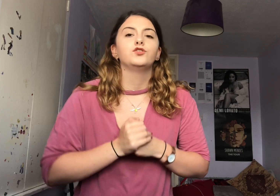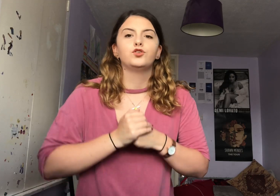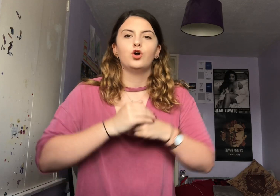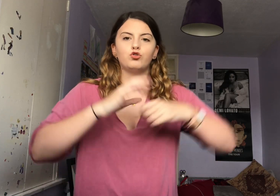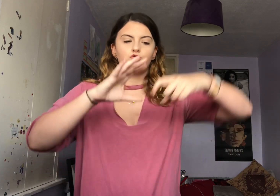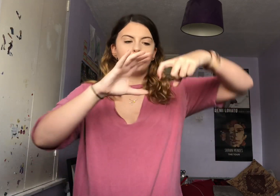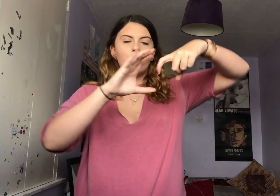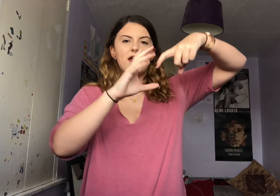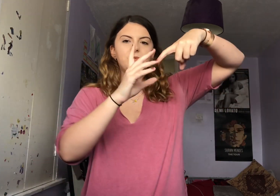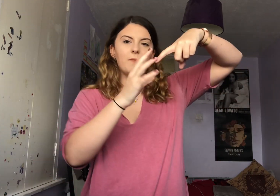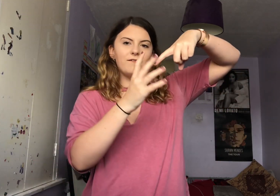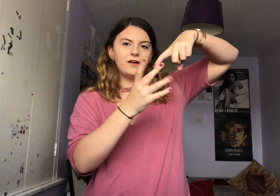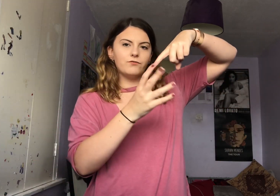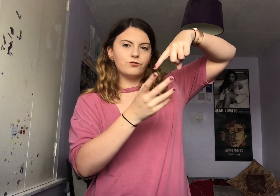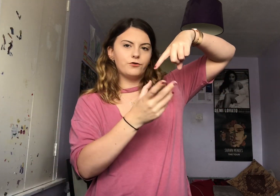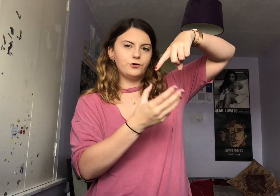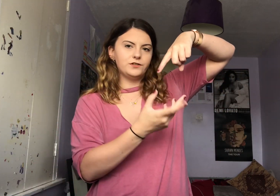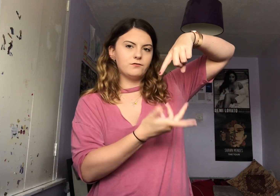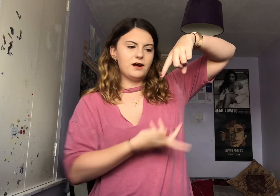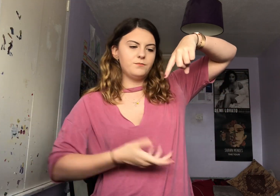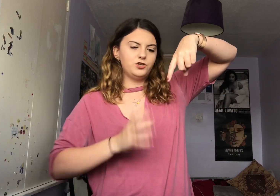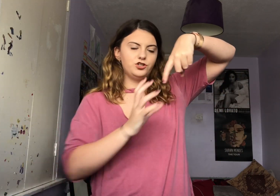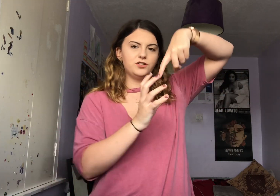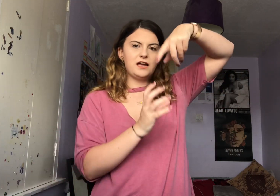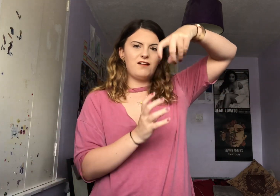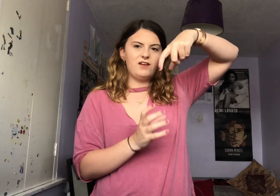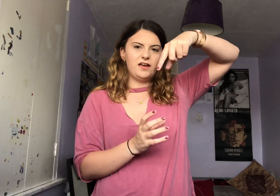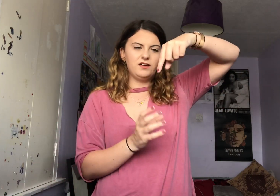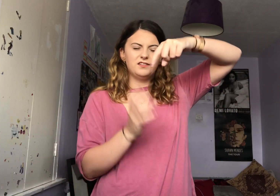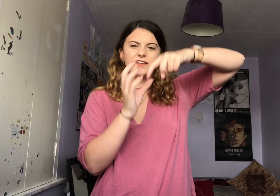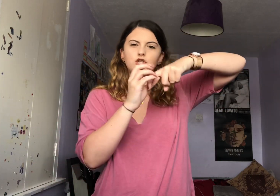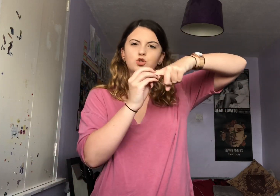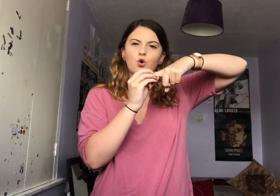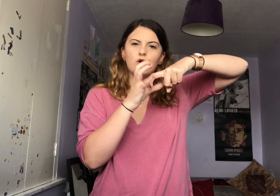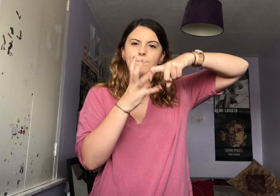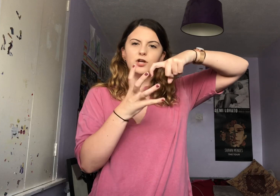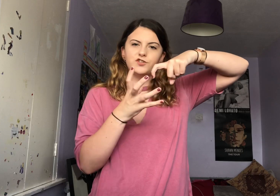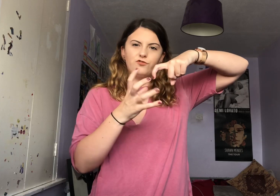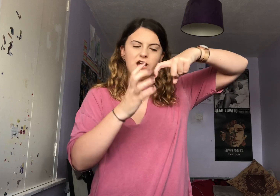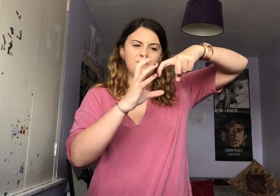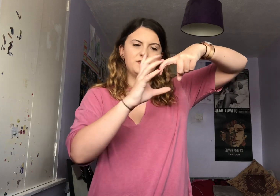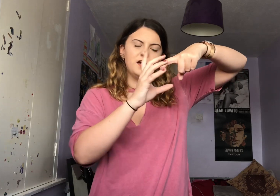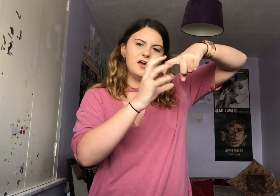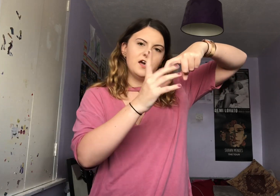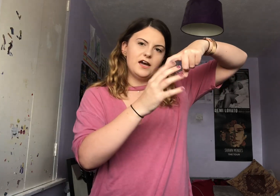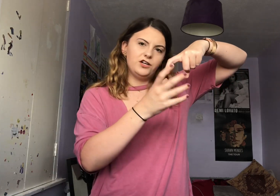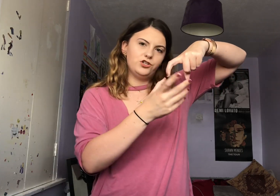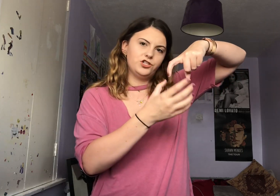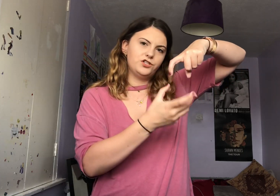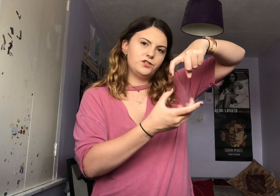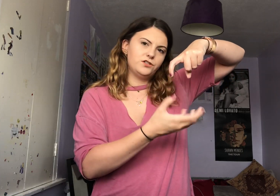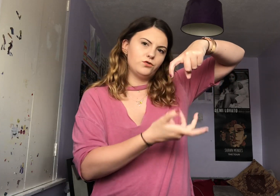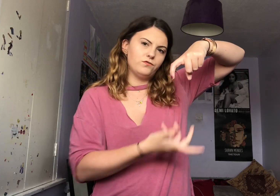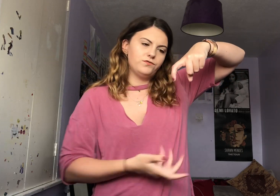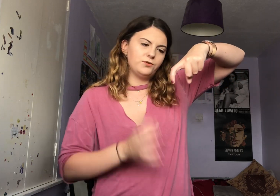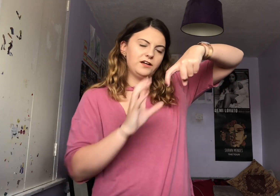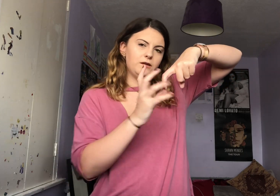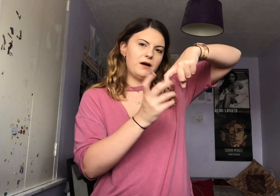There's grapes. My favourite fruit is grapes. You just have like, it's like the stalk, a bunch of grapes, and you just sort of trinkle them